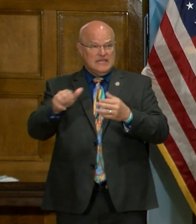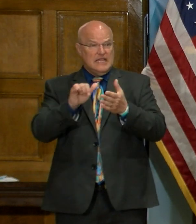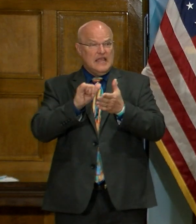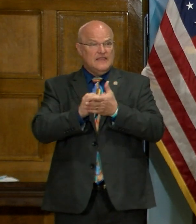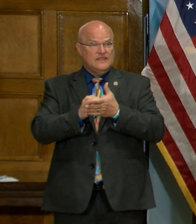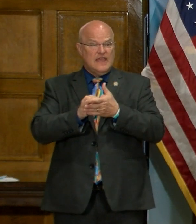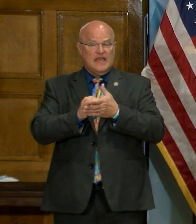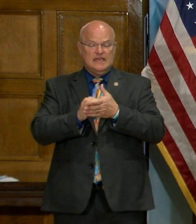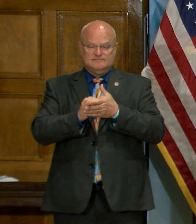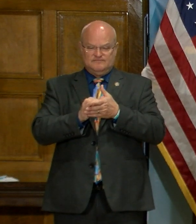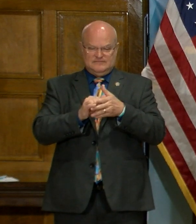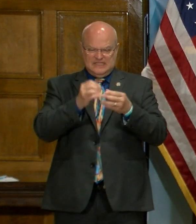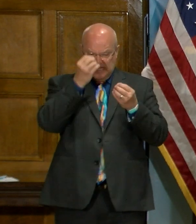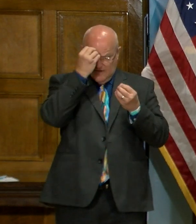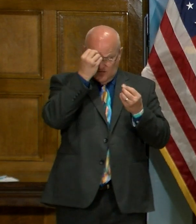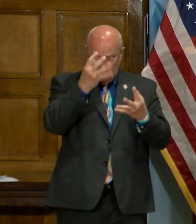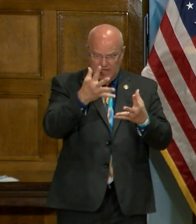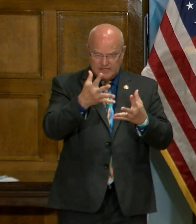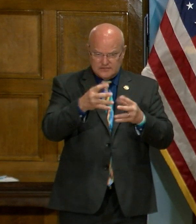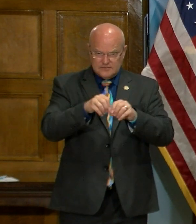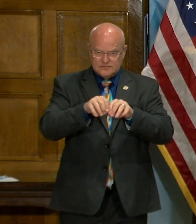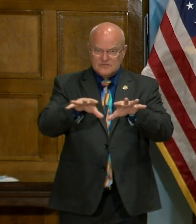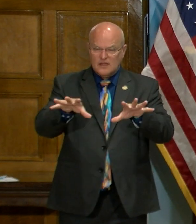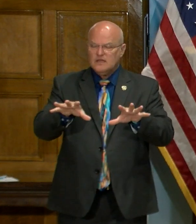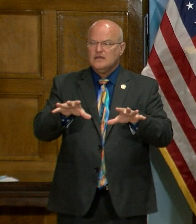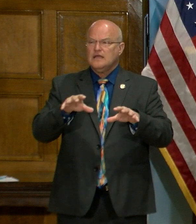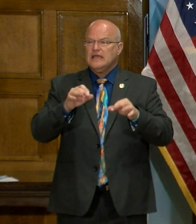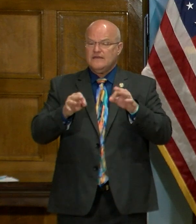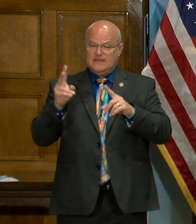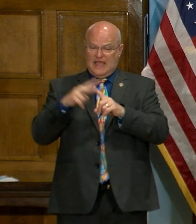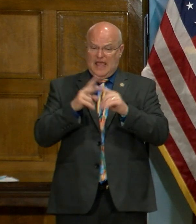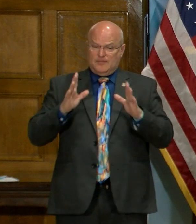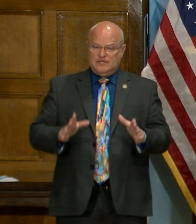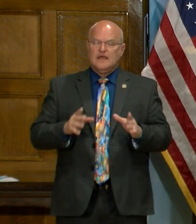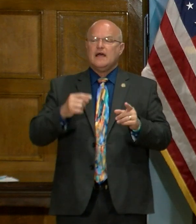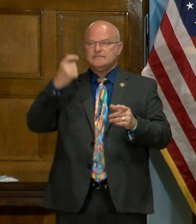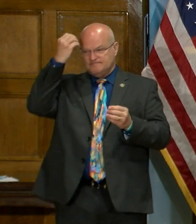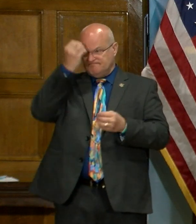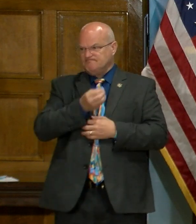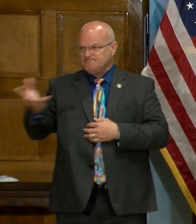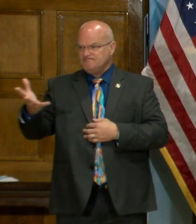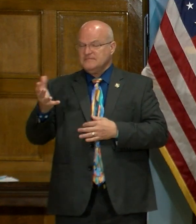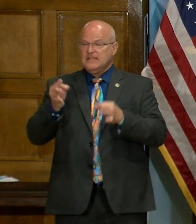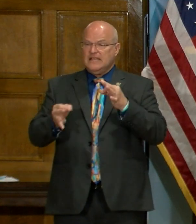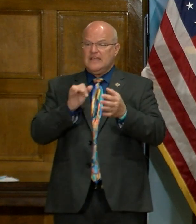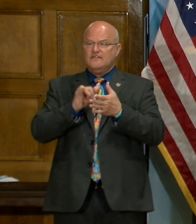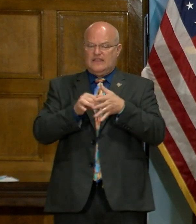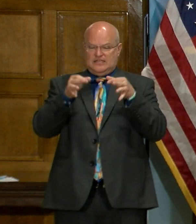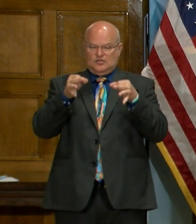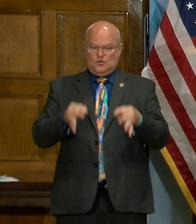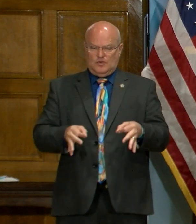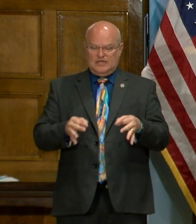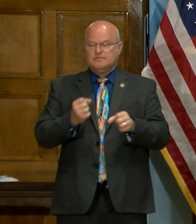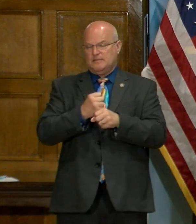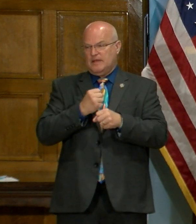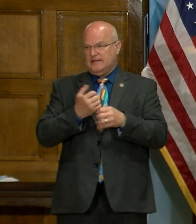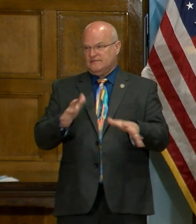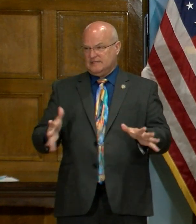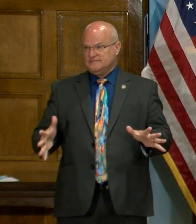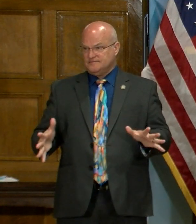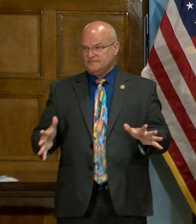that individual information has been compromised, and in terms of the applicants, they will be notified once those determinations have been